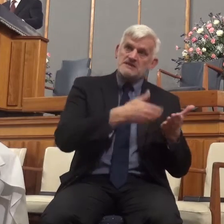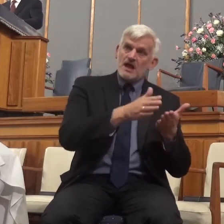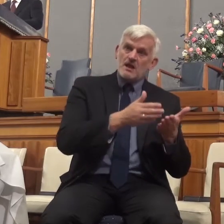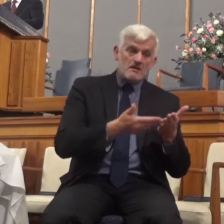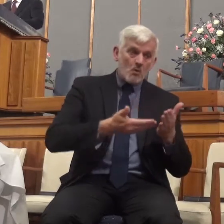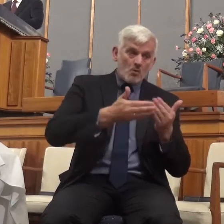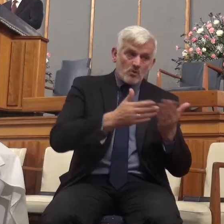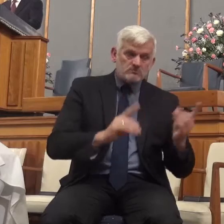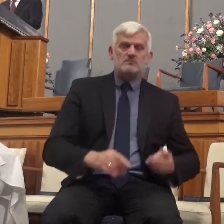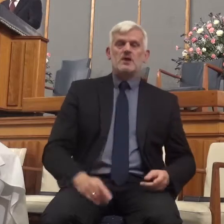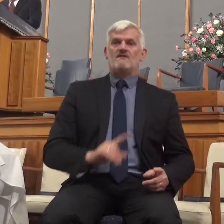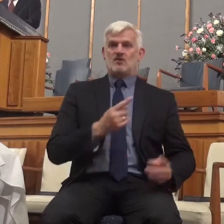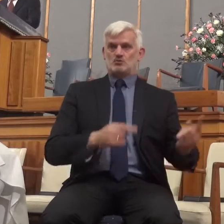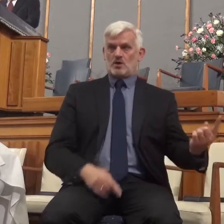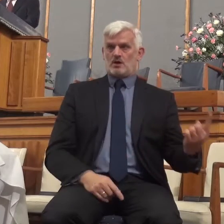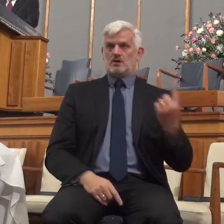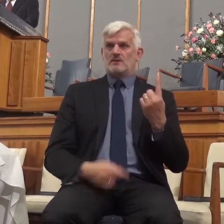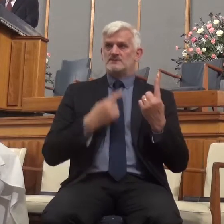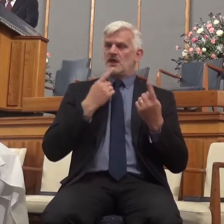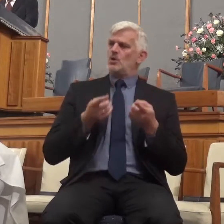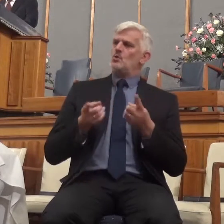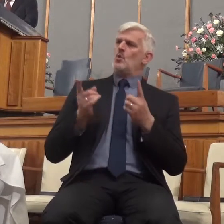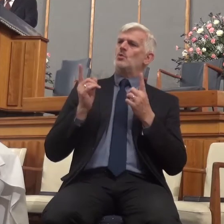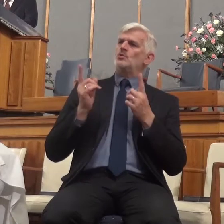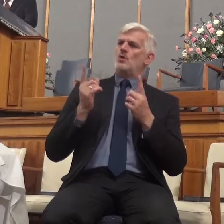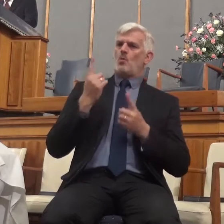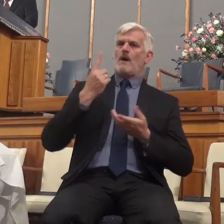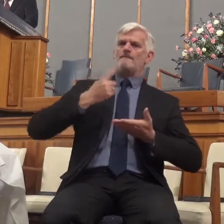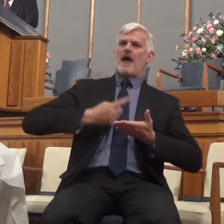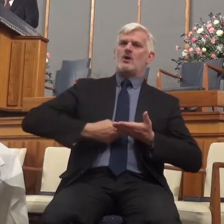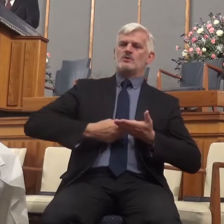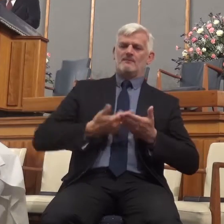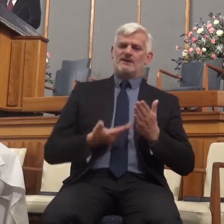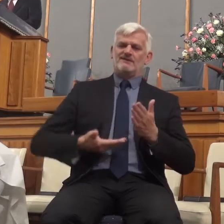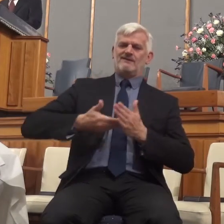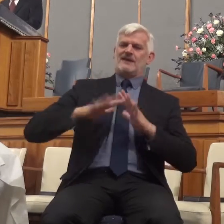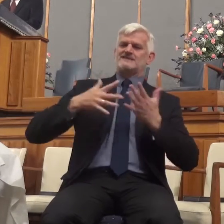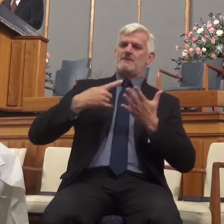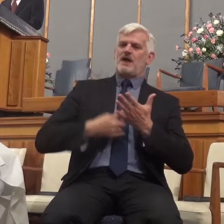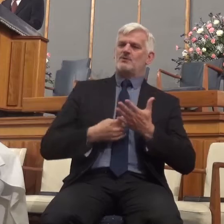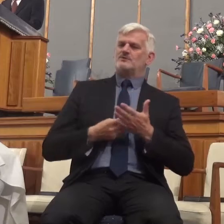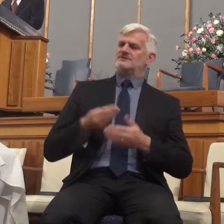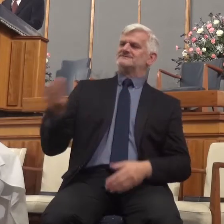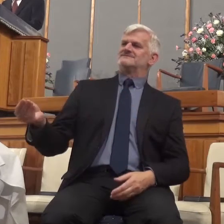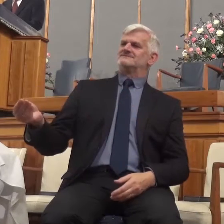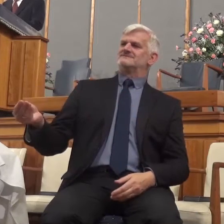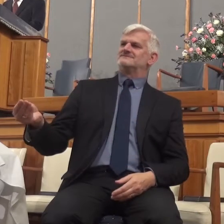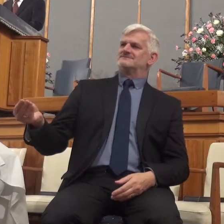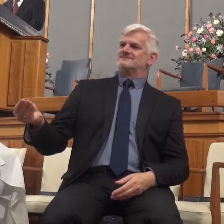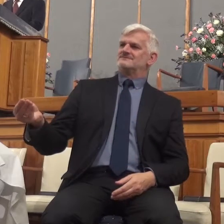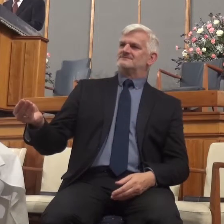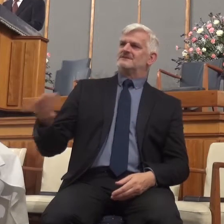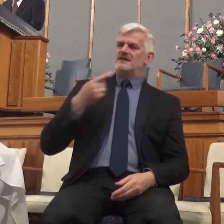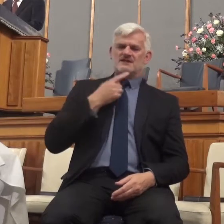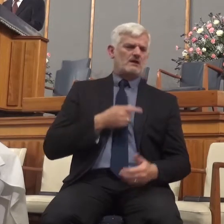the first, saying, Lord, thy pound hath gained 10 pounds. And he said unto